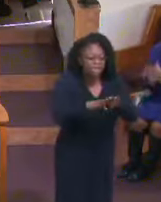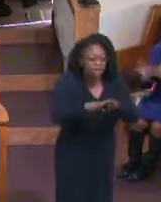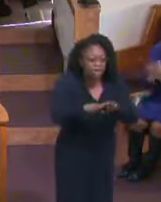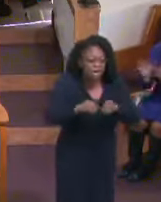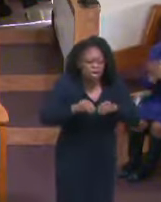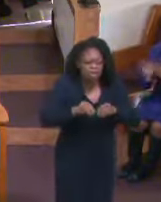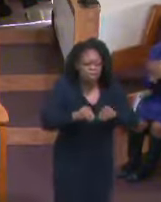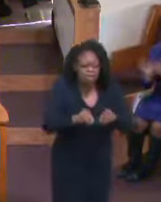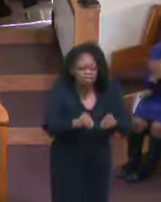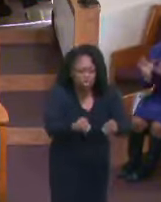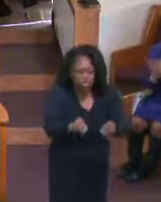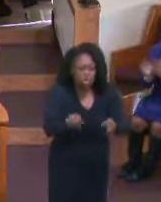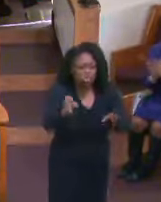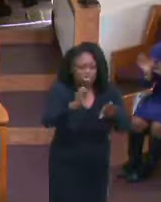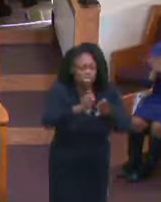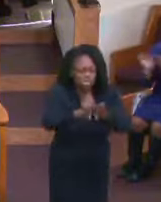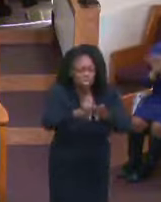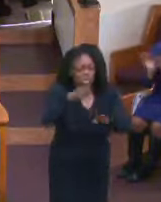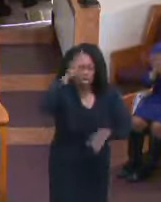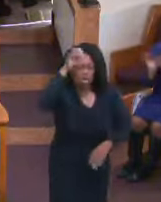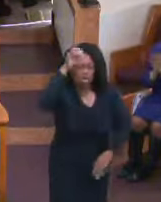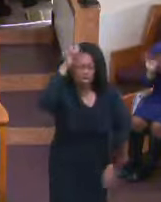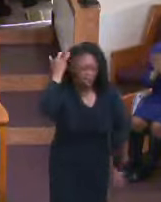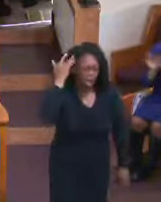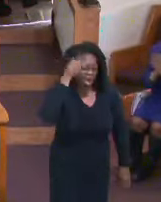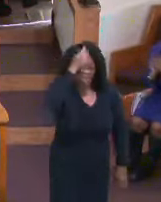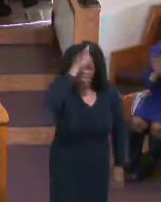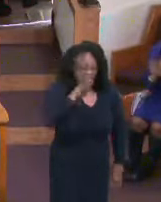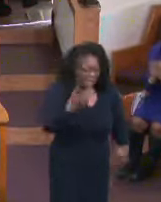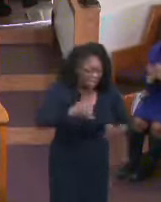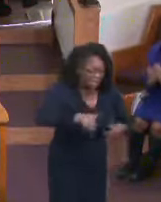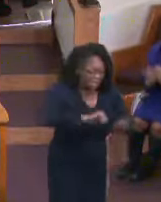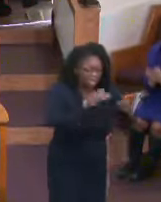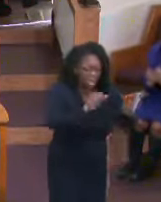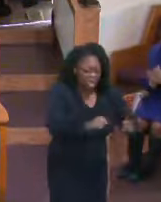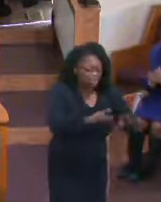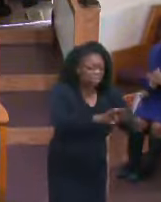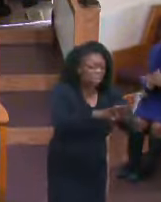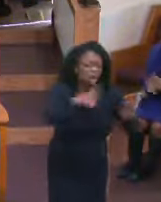door, because God is still able to open the door.